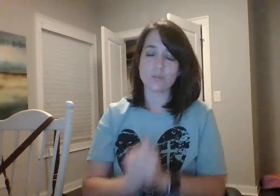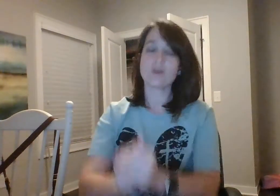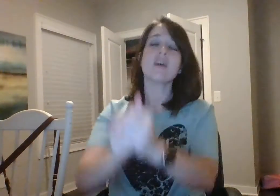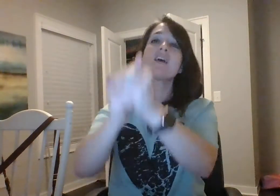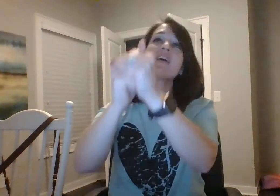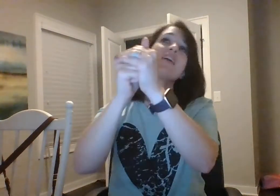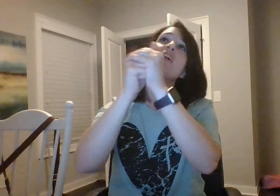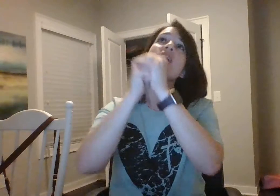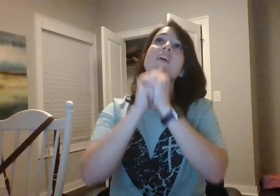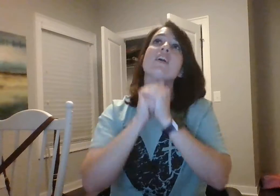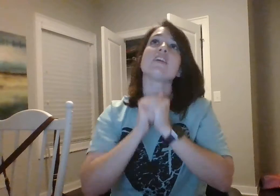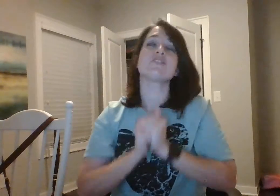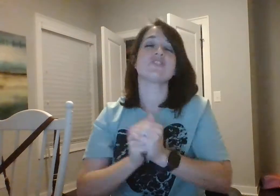worship